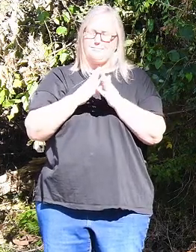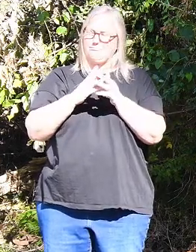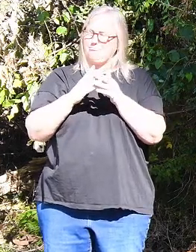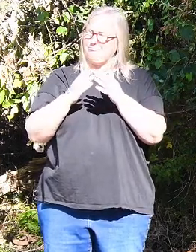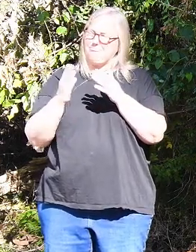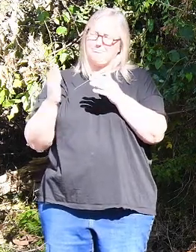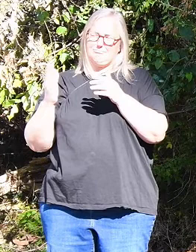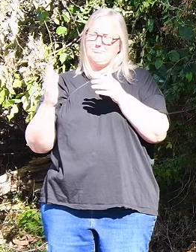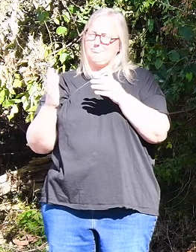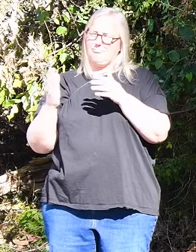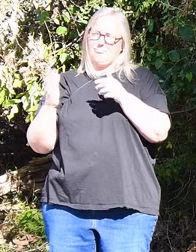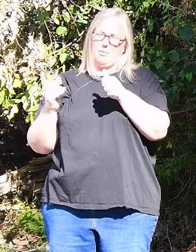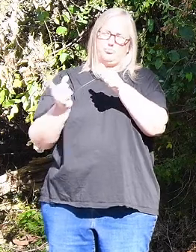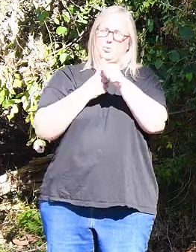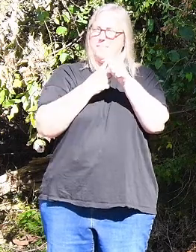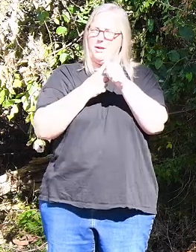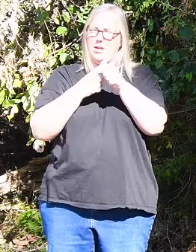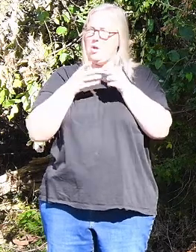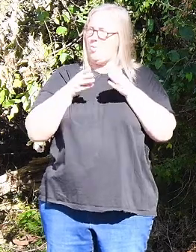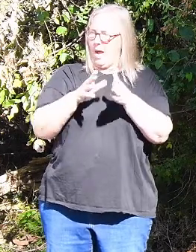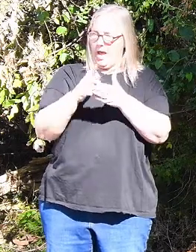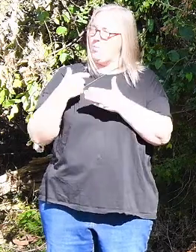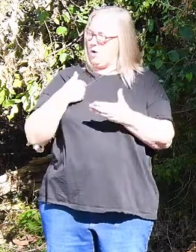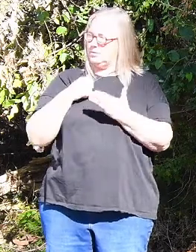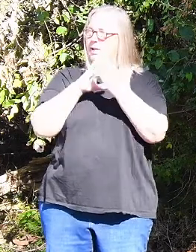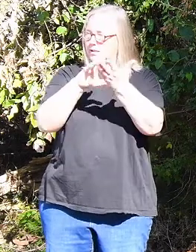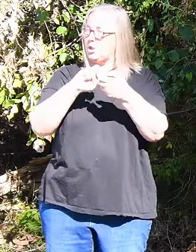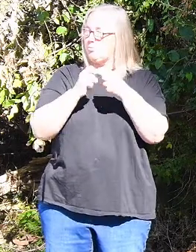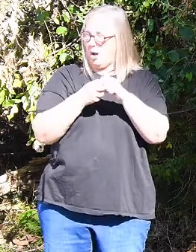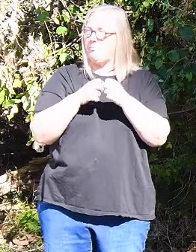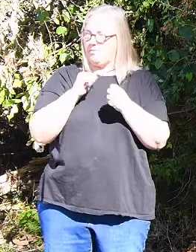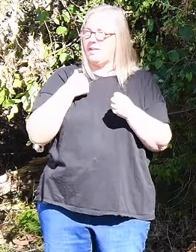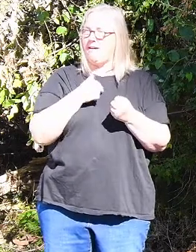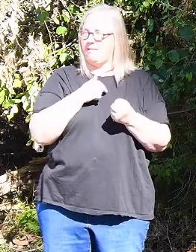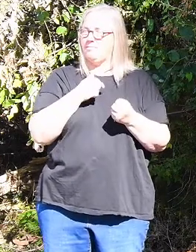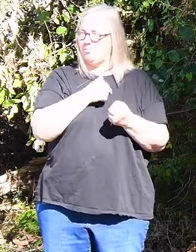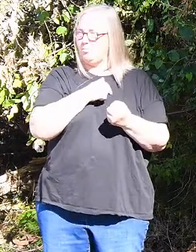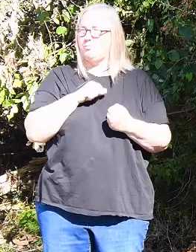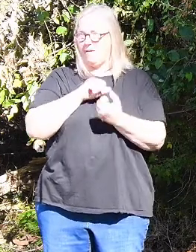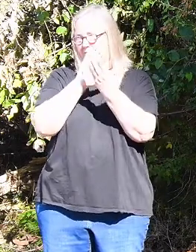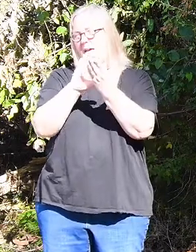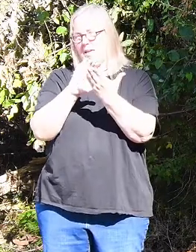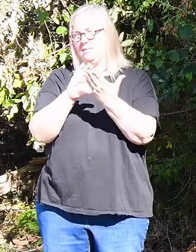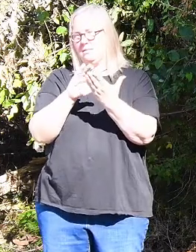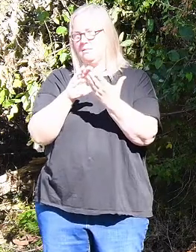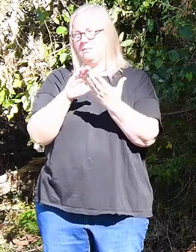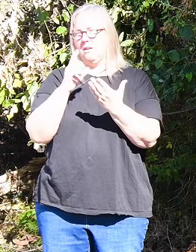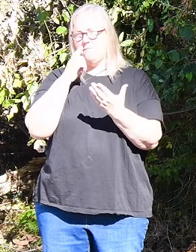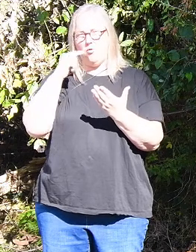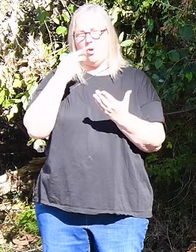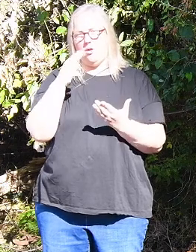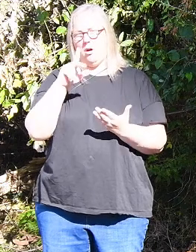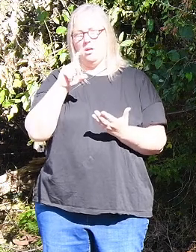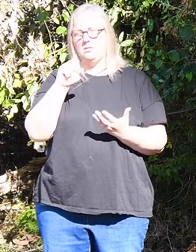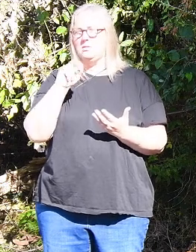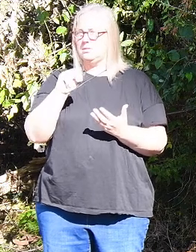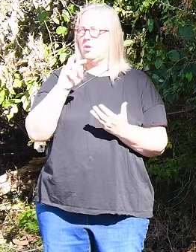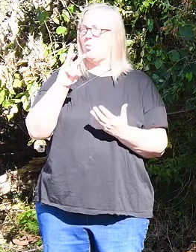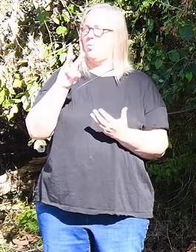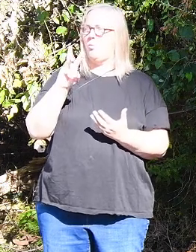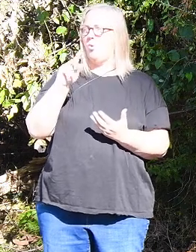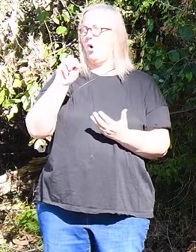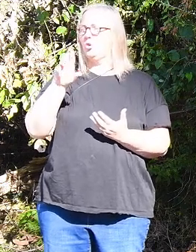premier way in which we are tackling the problems that face the Hudson watershed. And